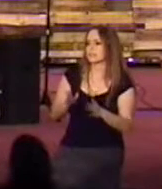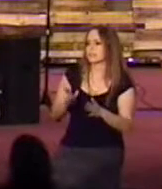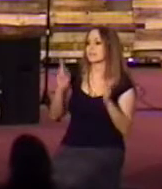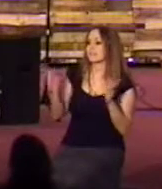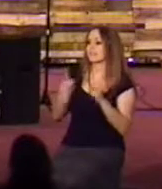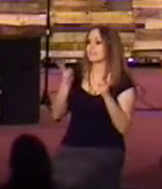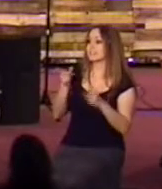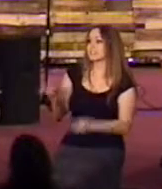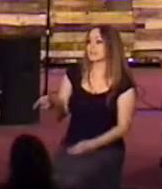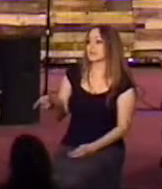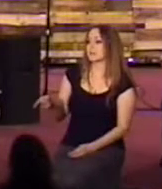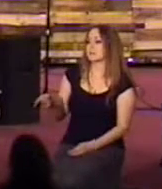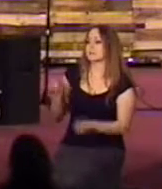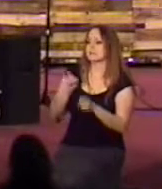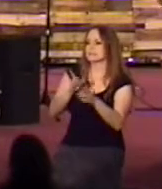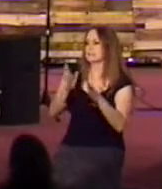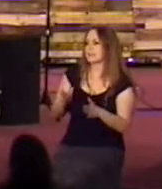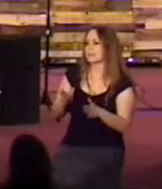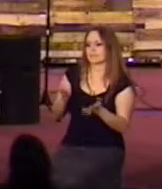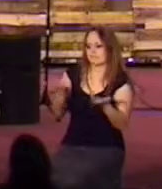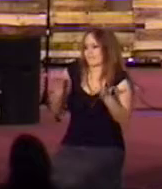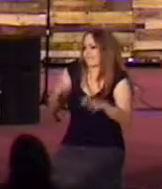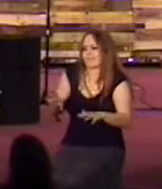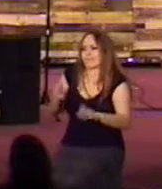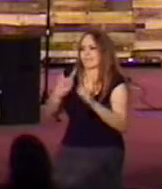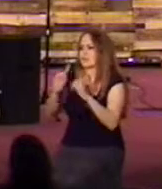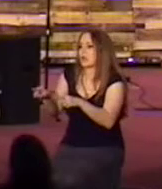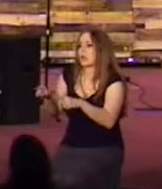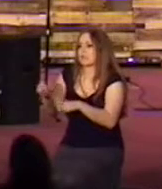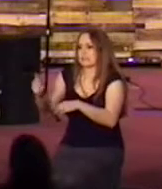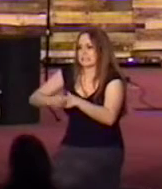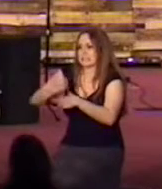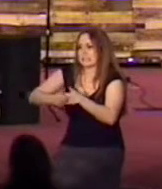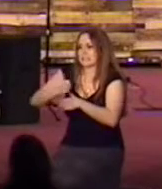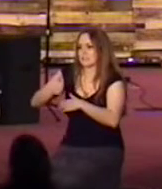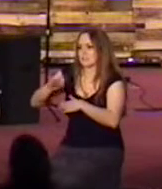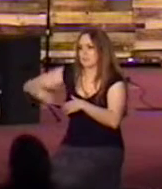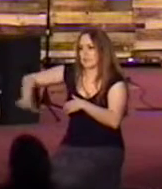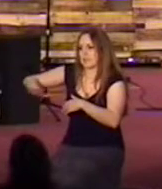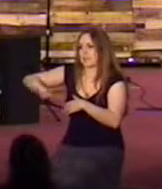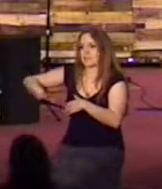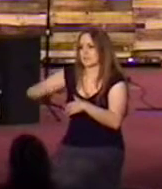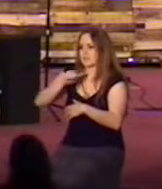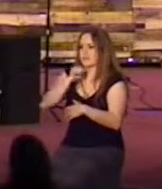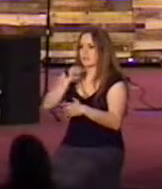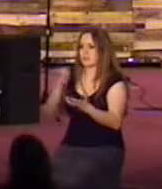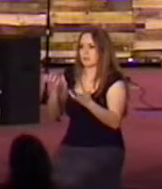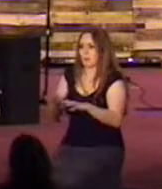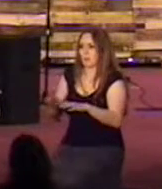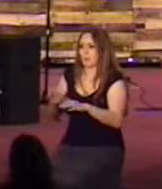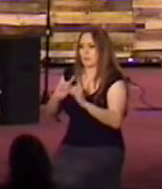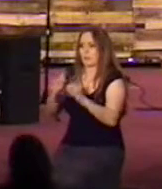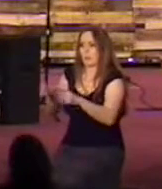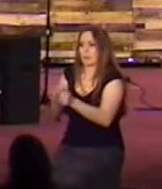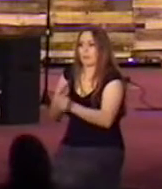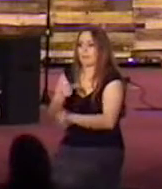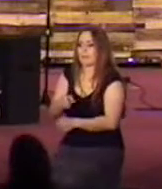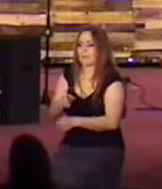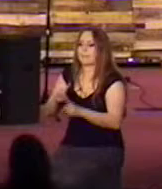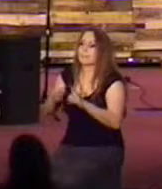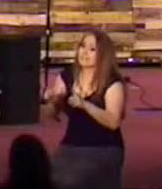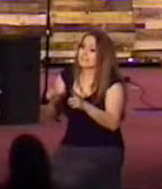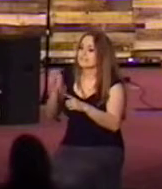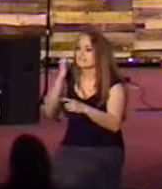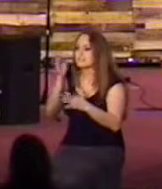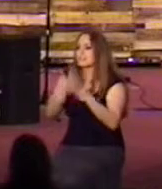the disciples don't even want to go because where they're going to go is a dangerous area, and so they don't really want to go with him, but then they're like, hey, if he's going to go and